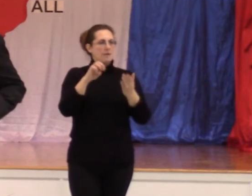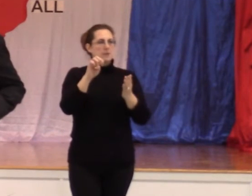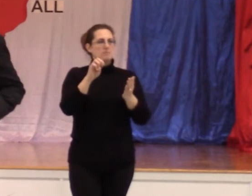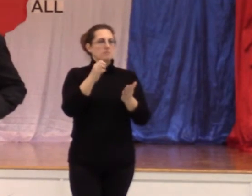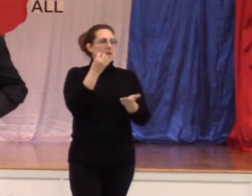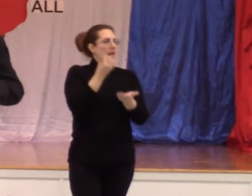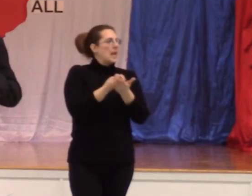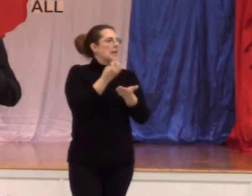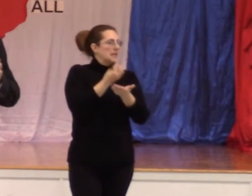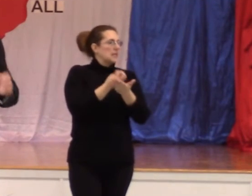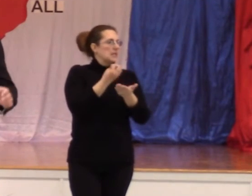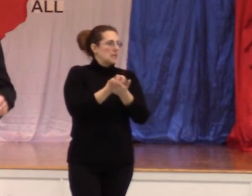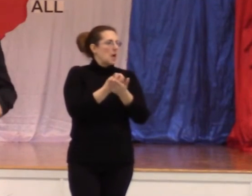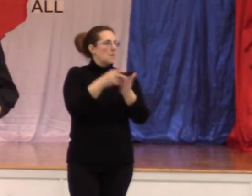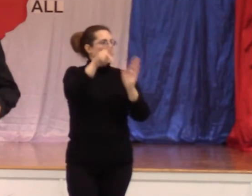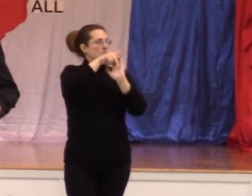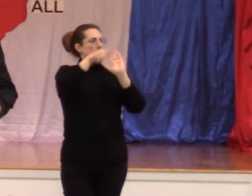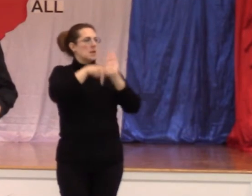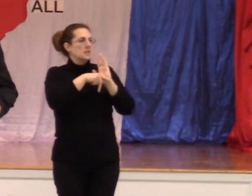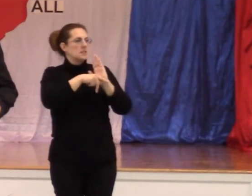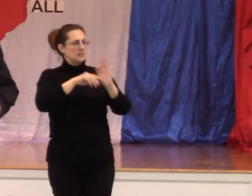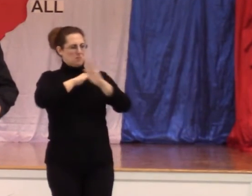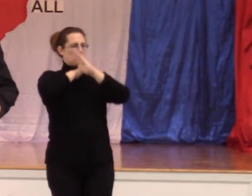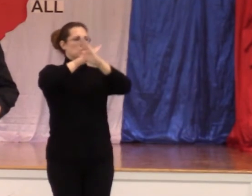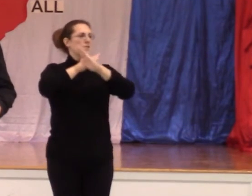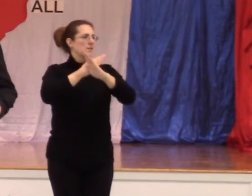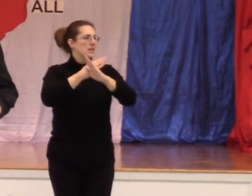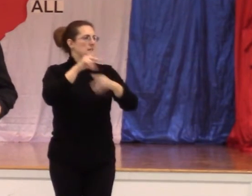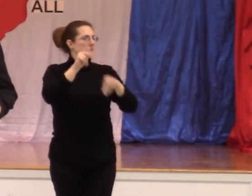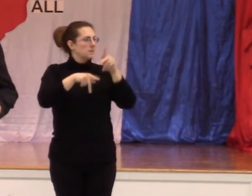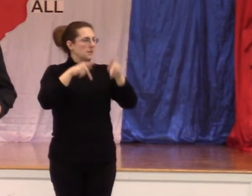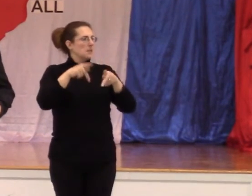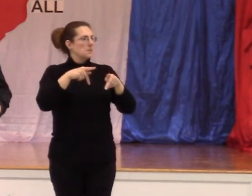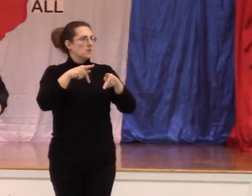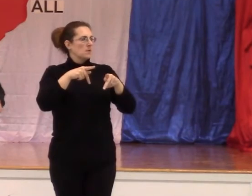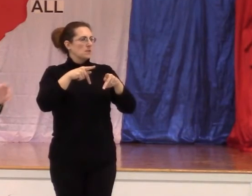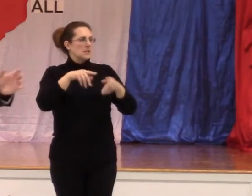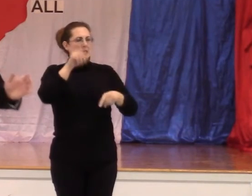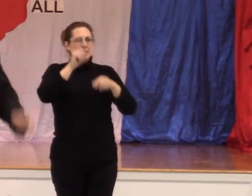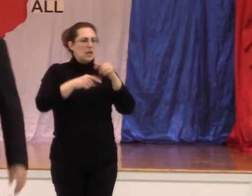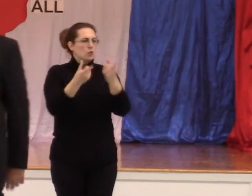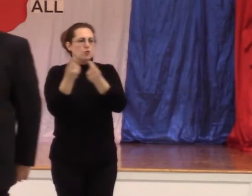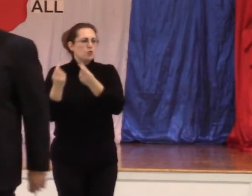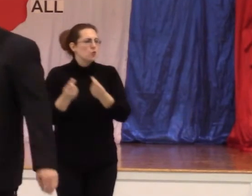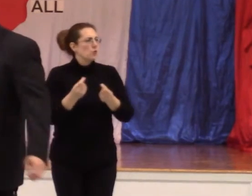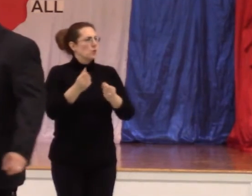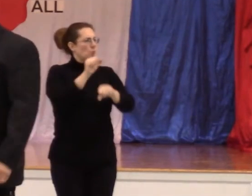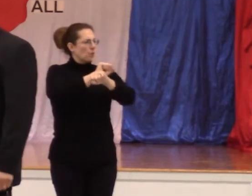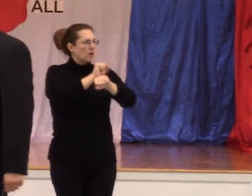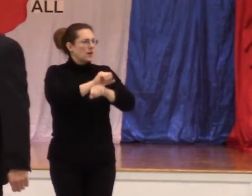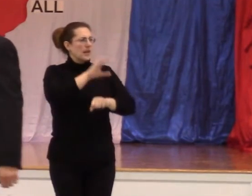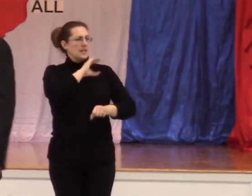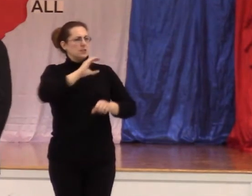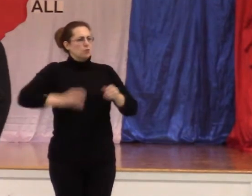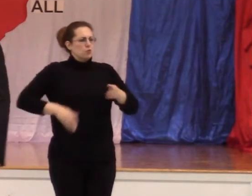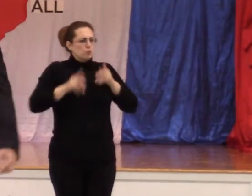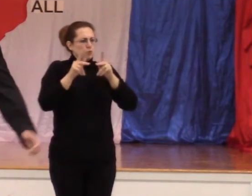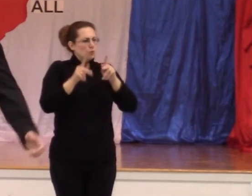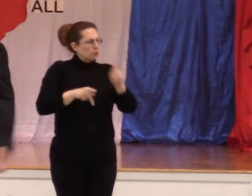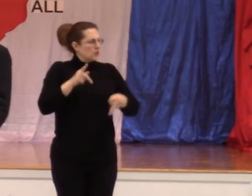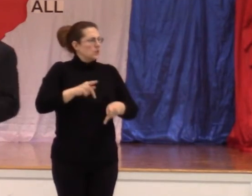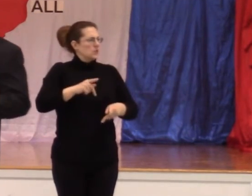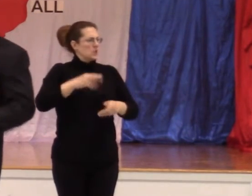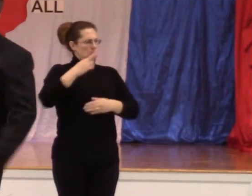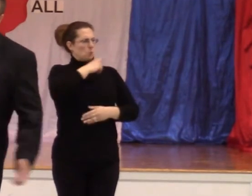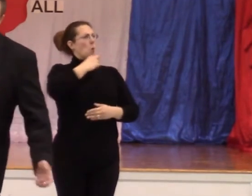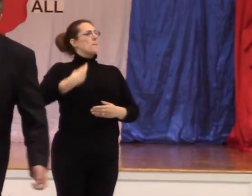forth that are hindering the freedom of the people, that are hurting people. They're not doing their job as Christian nobility. And so they really start